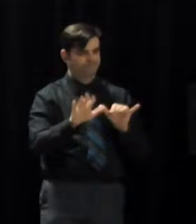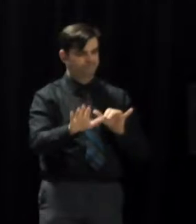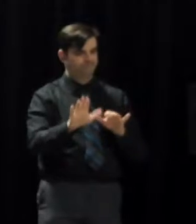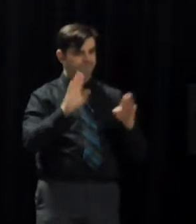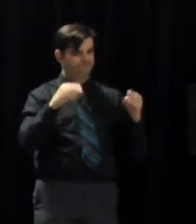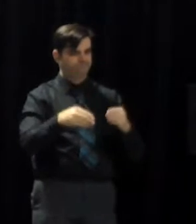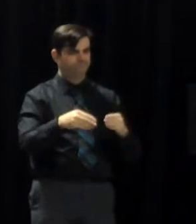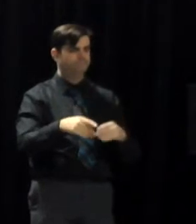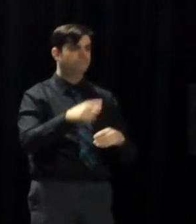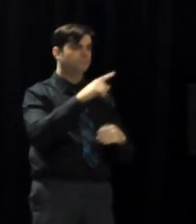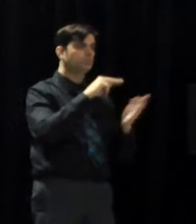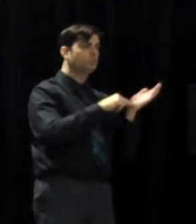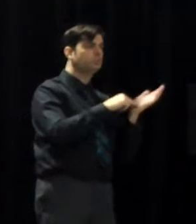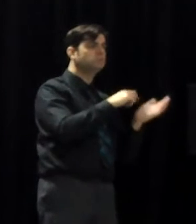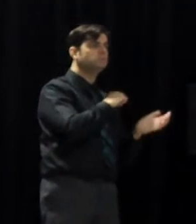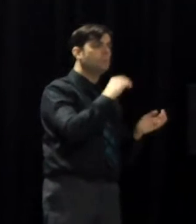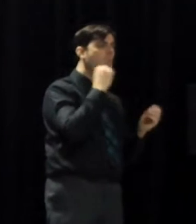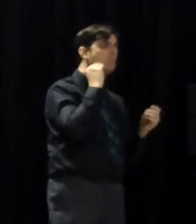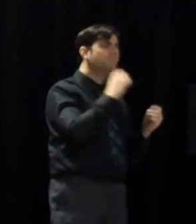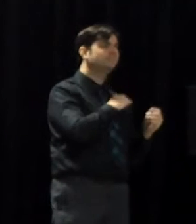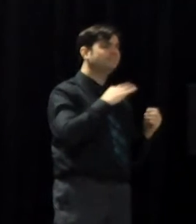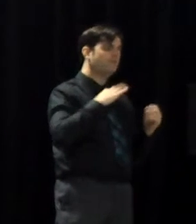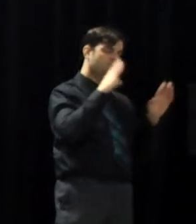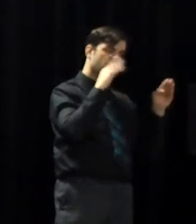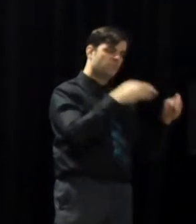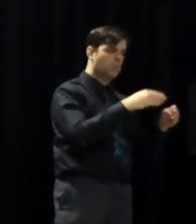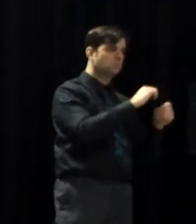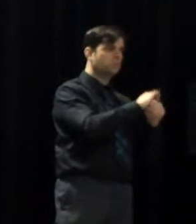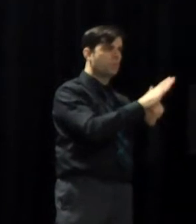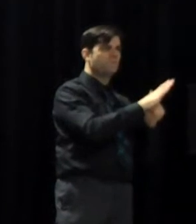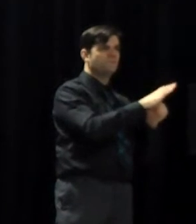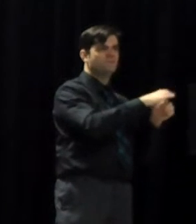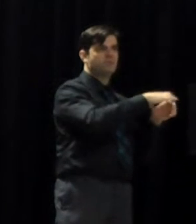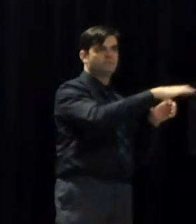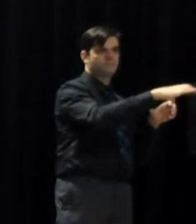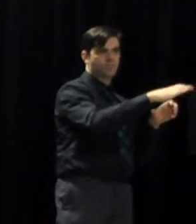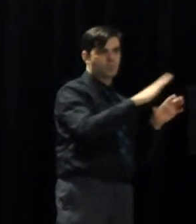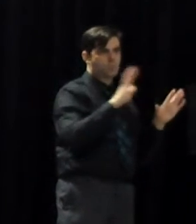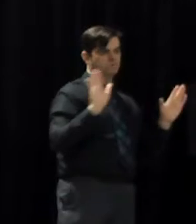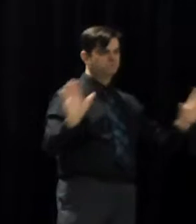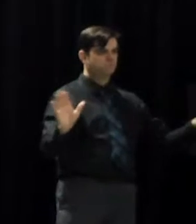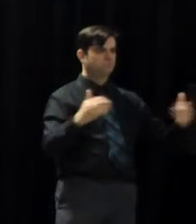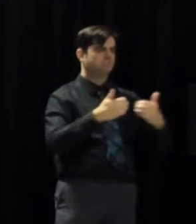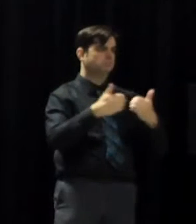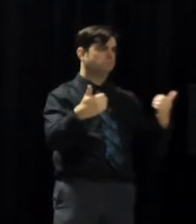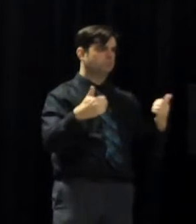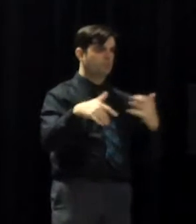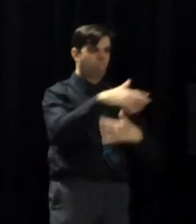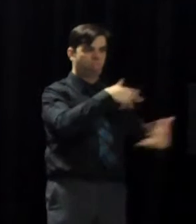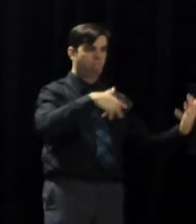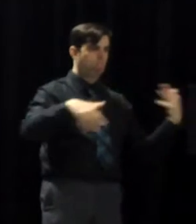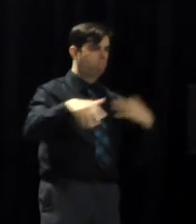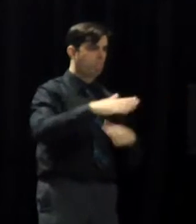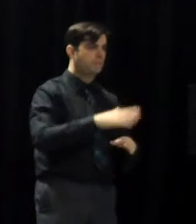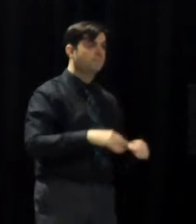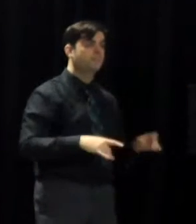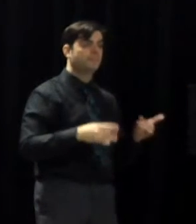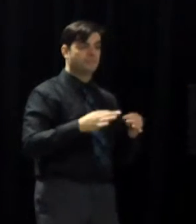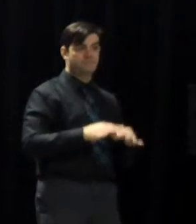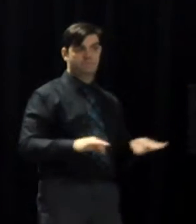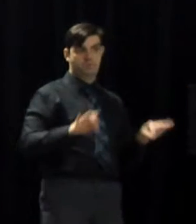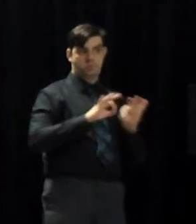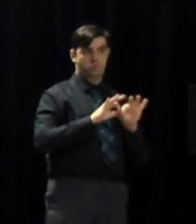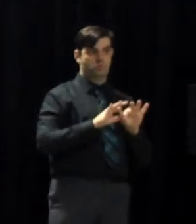That's important because the state is carefully watching hospital capacity to decide whether we go into a red zone.